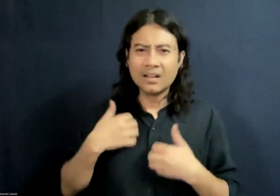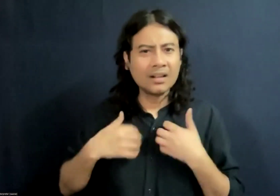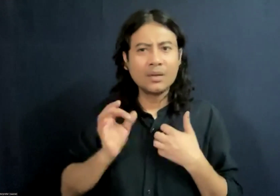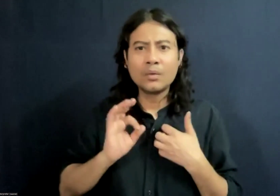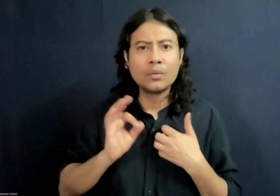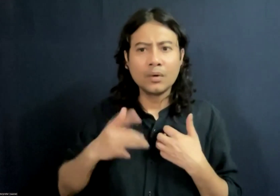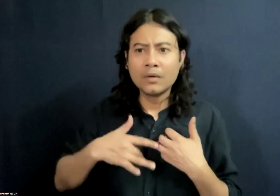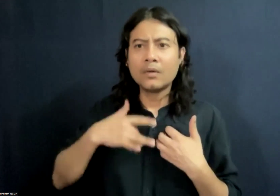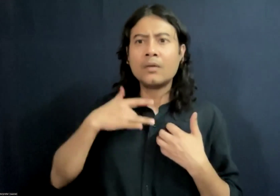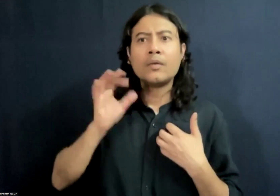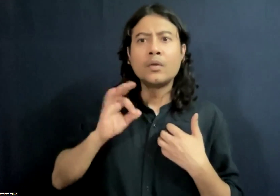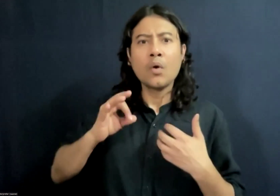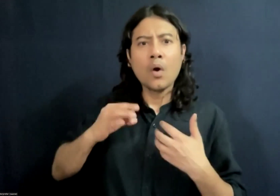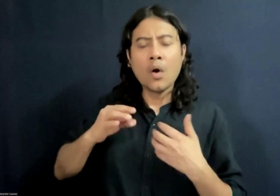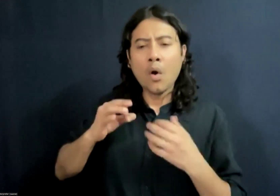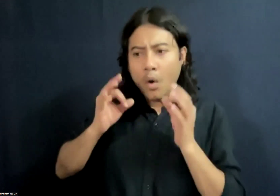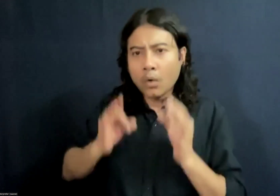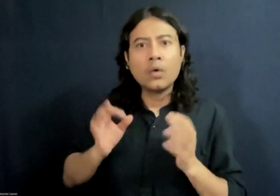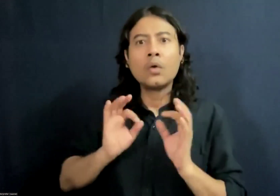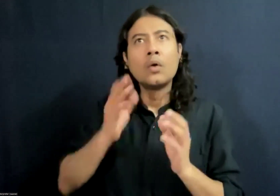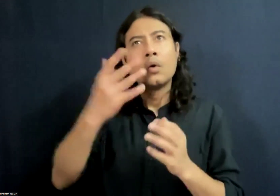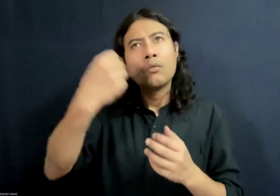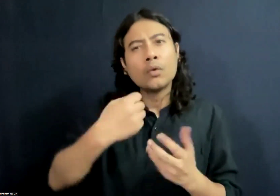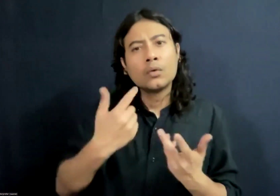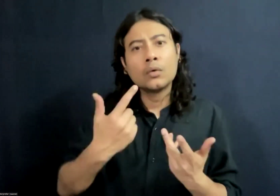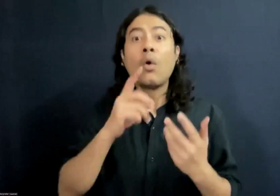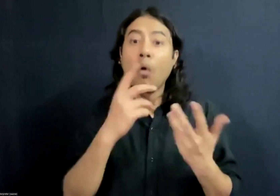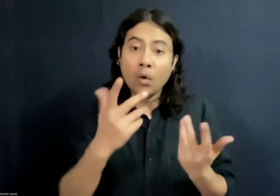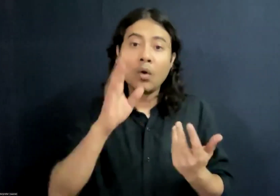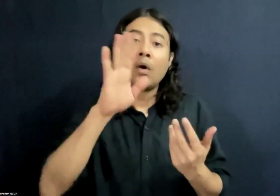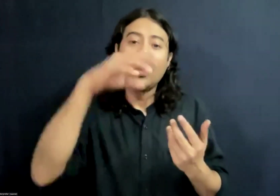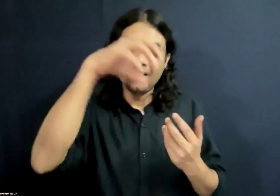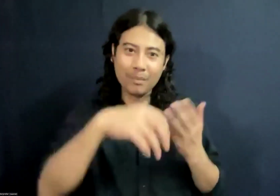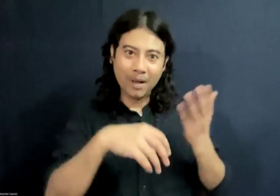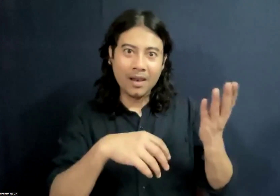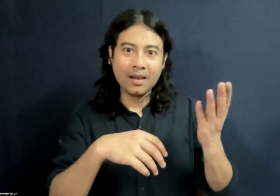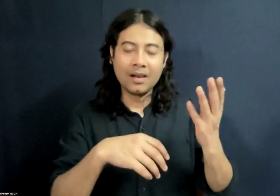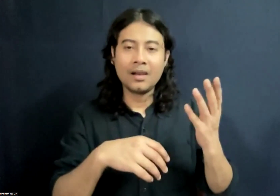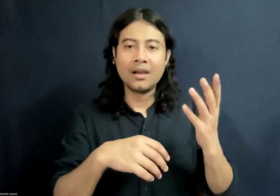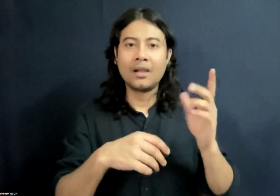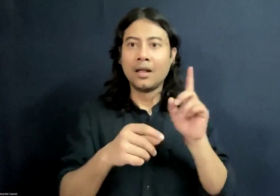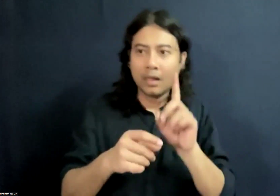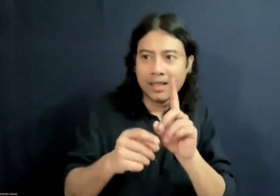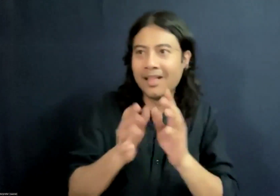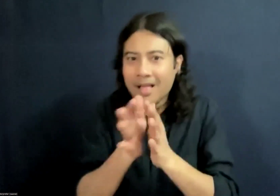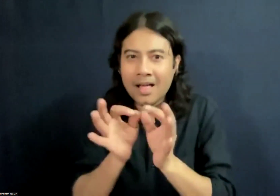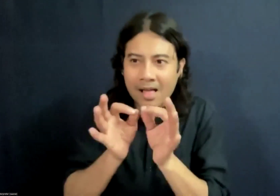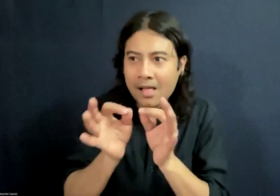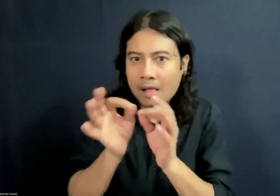or you went to temple and somebody is forcing you to give donation there. All these kind of charities come in the mode